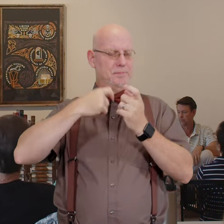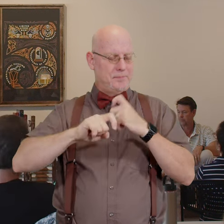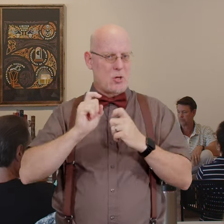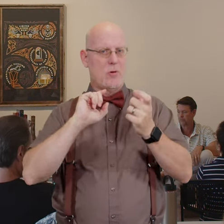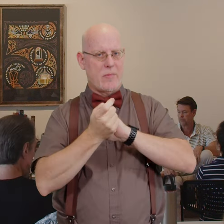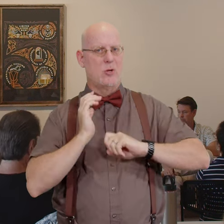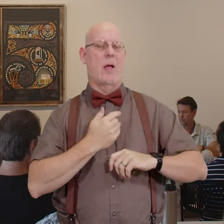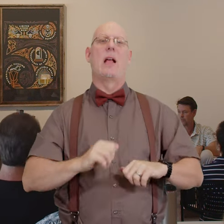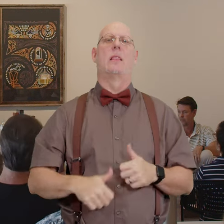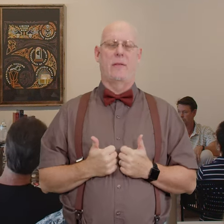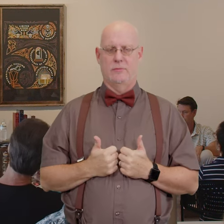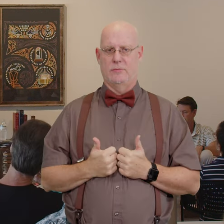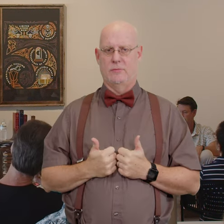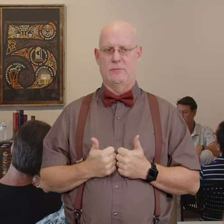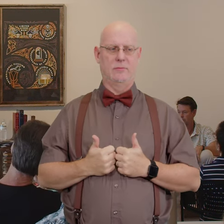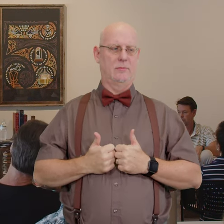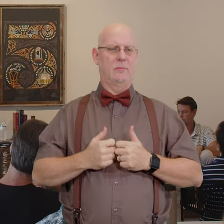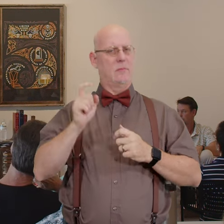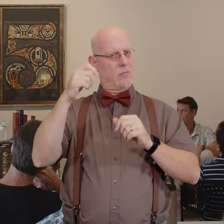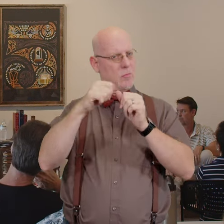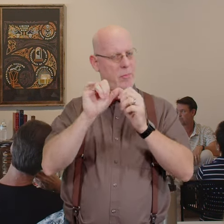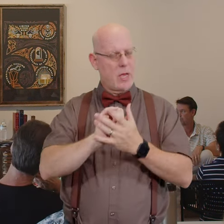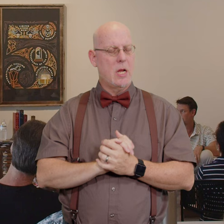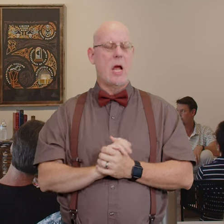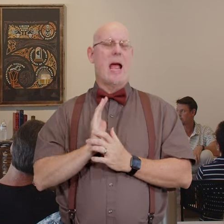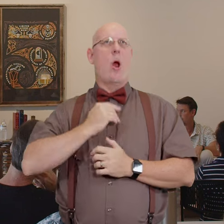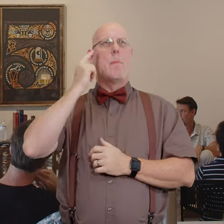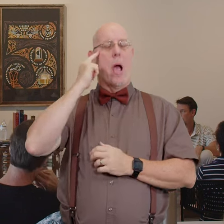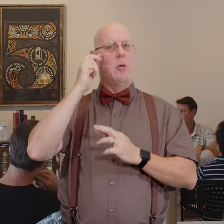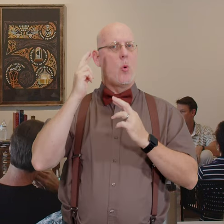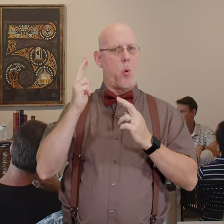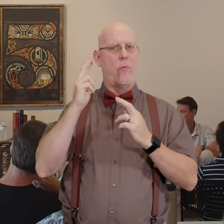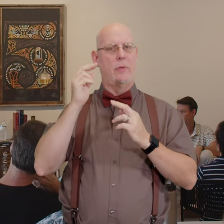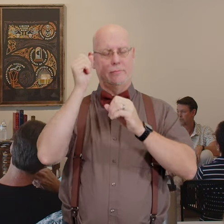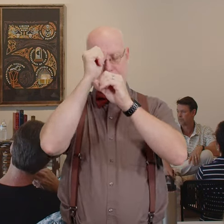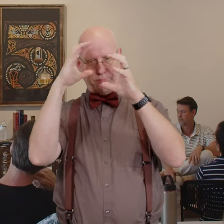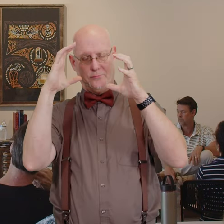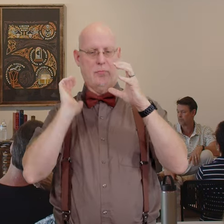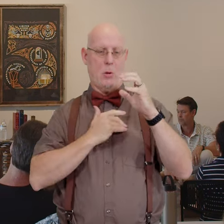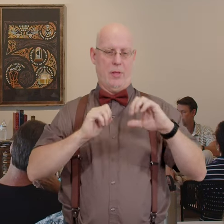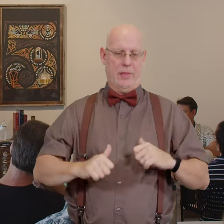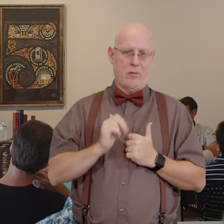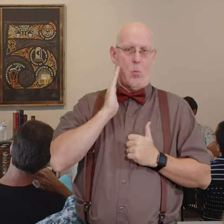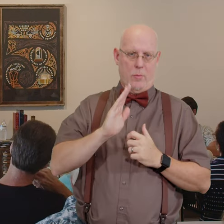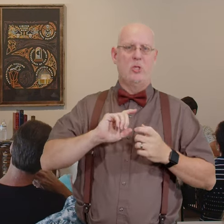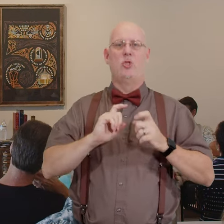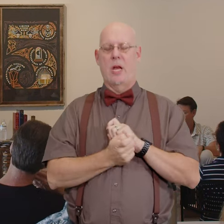the transformation of our lives. We have to keep that in mind. Our minds hopefully enlightened so that our lives will